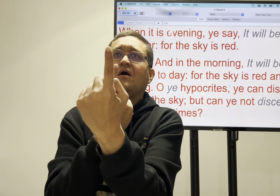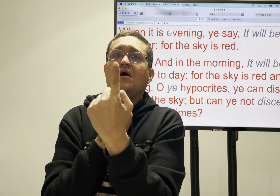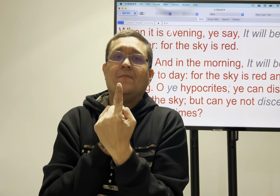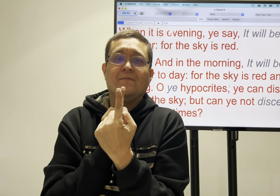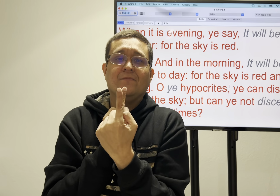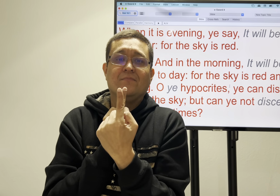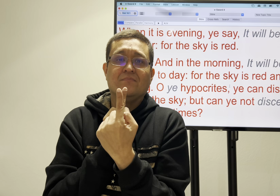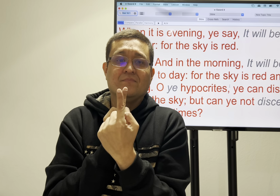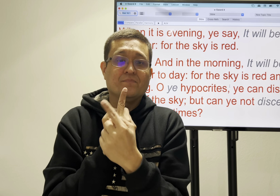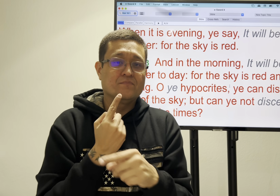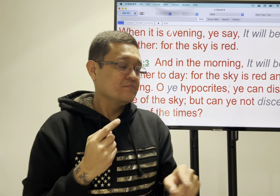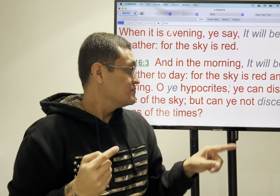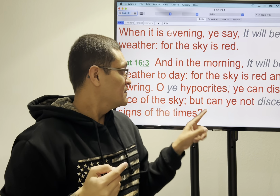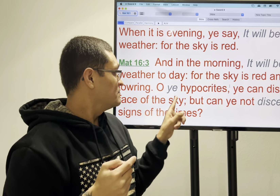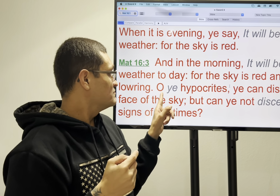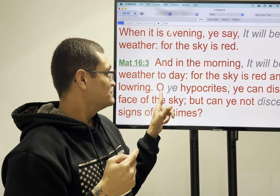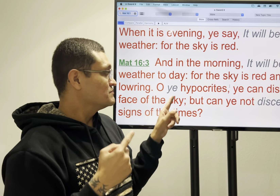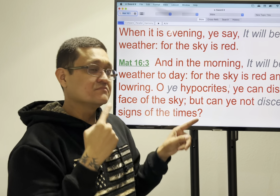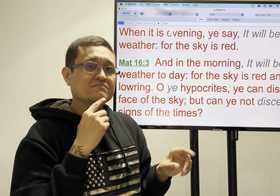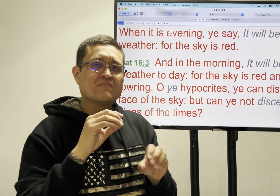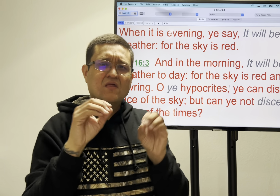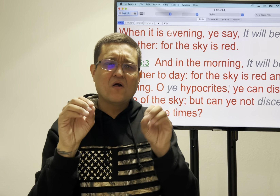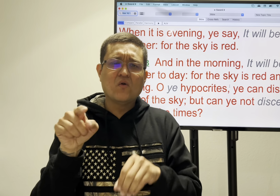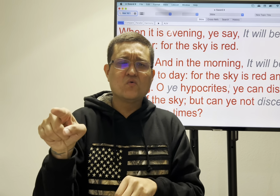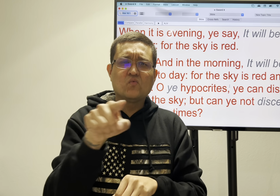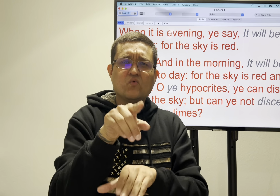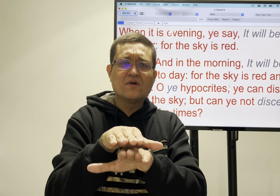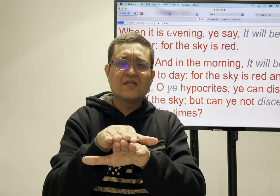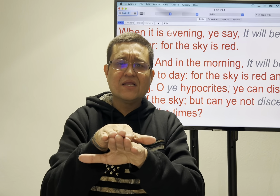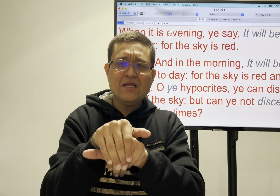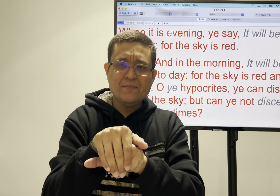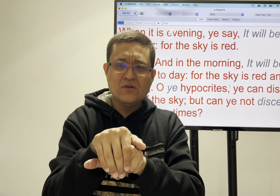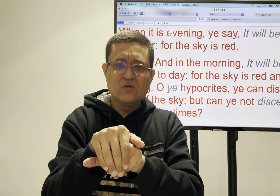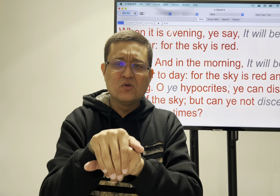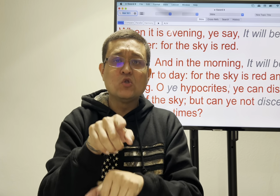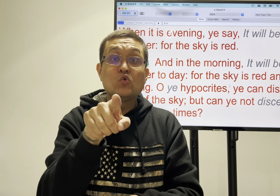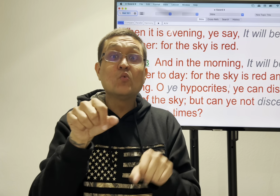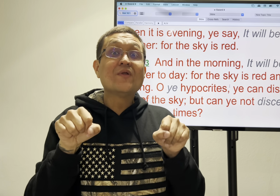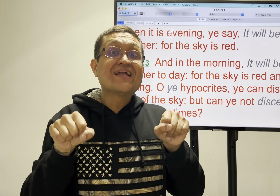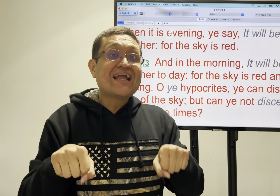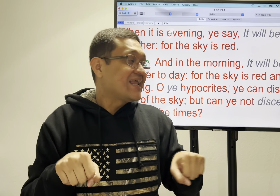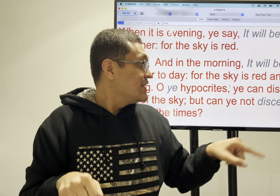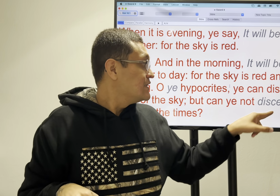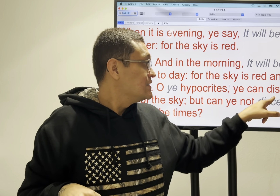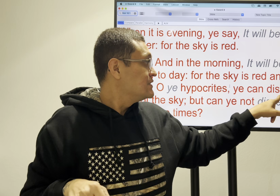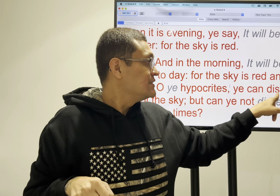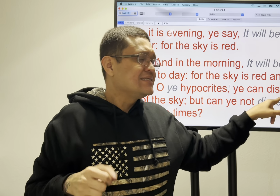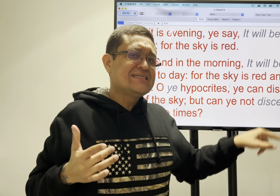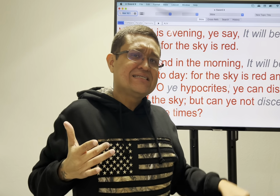And that was a sign to them that there was bad weather. He says, oh, ye hypocrites,